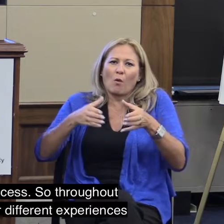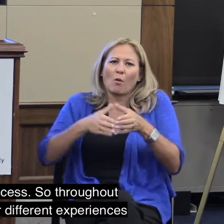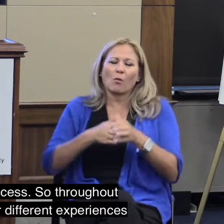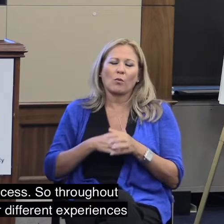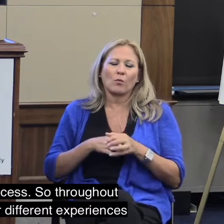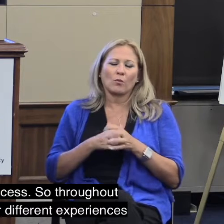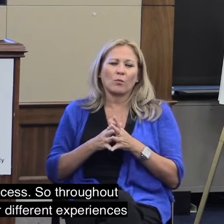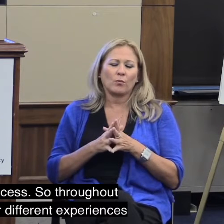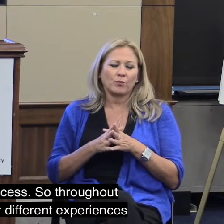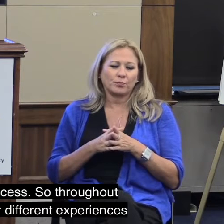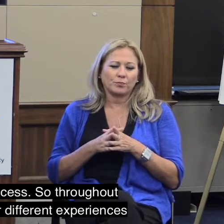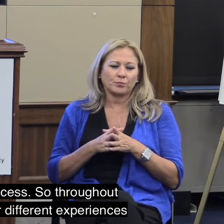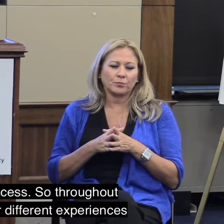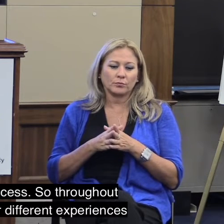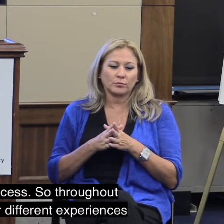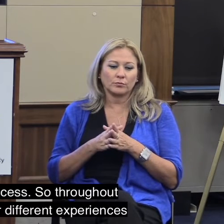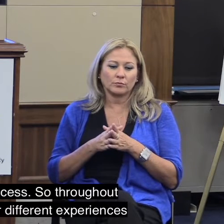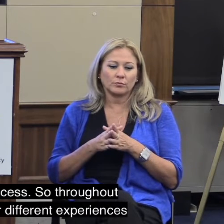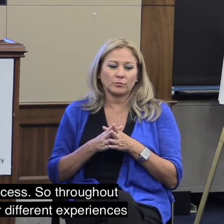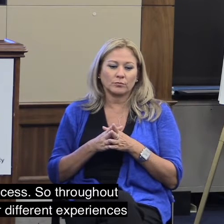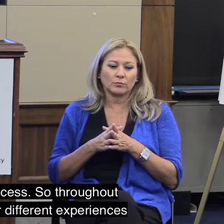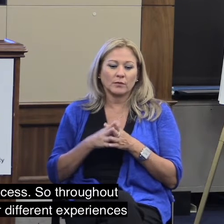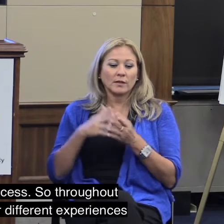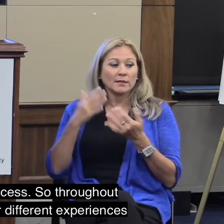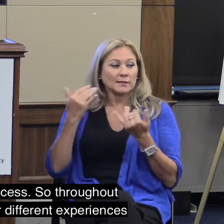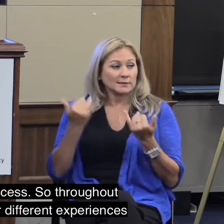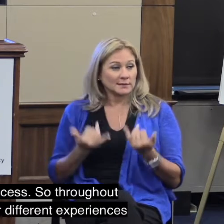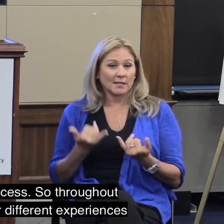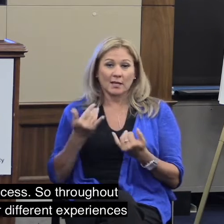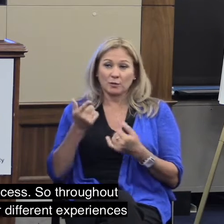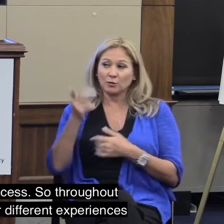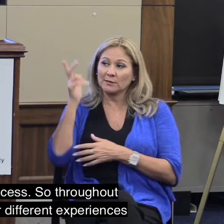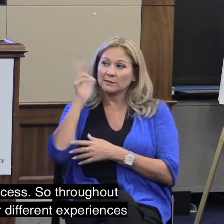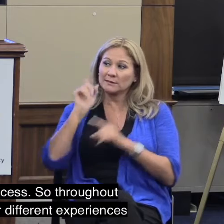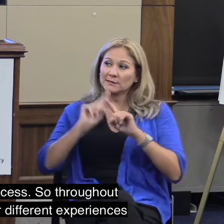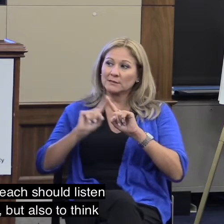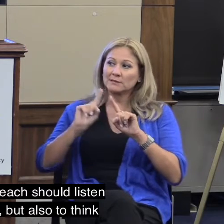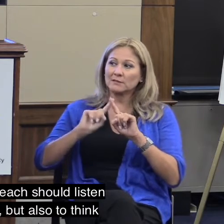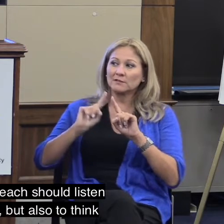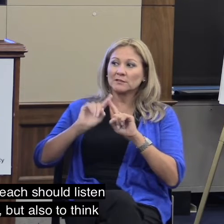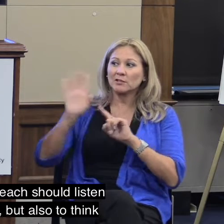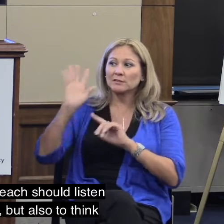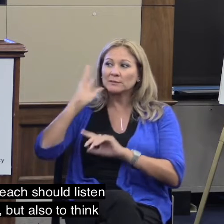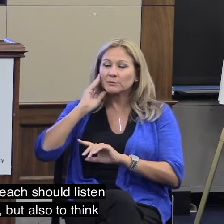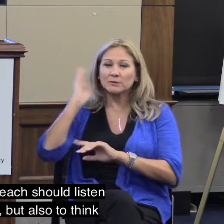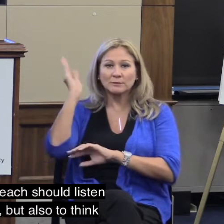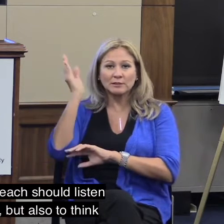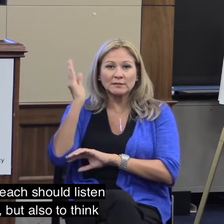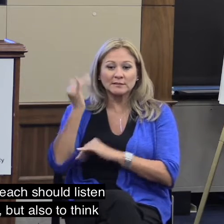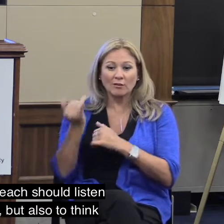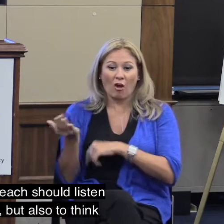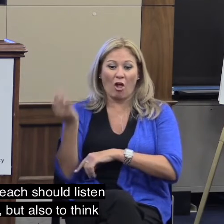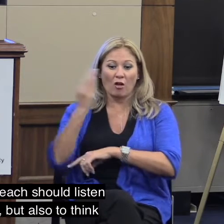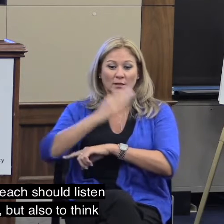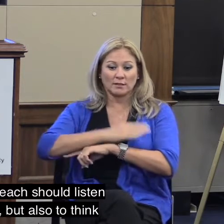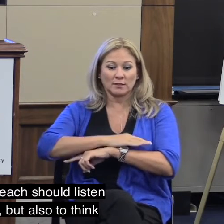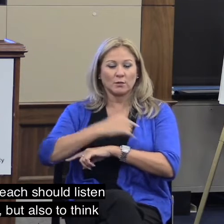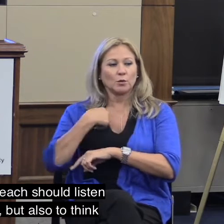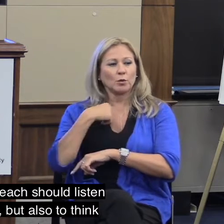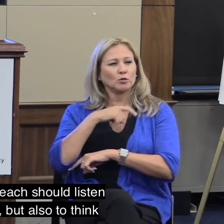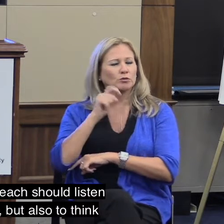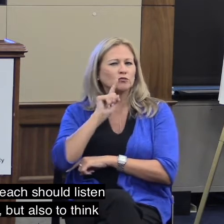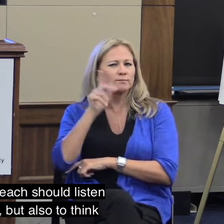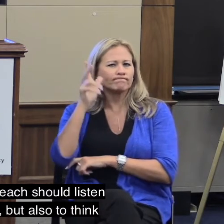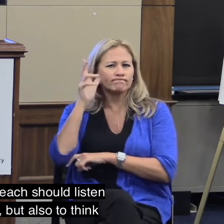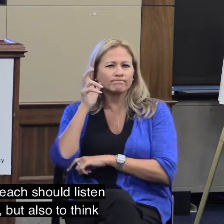further success. So throughout today, as people describe their different experiences and their different priorities, we each should